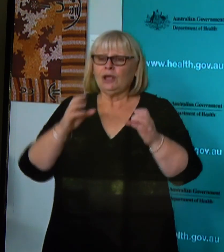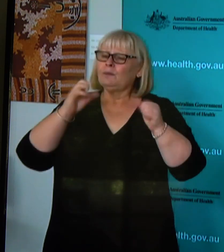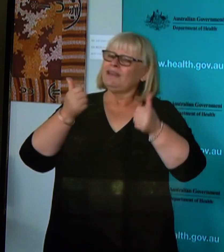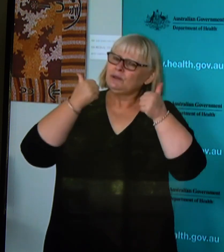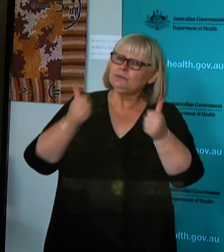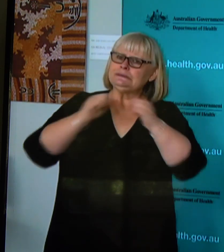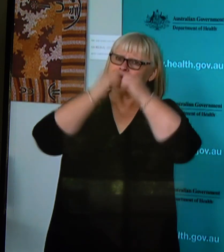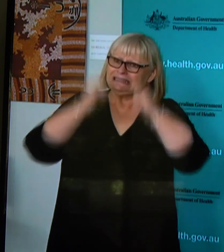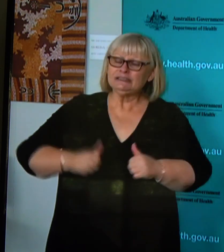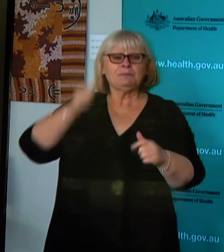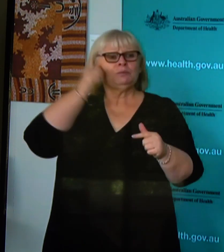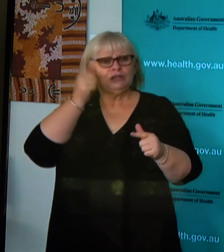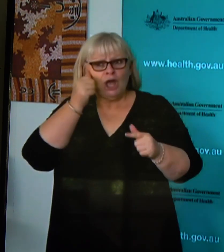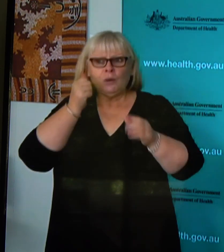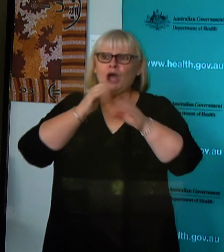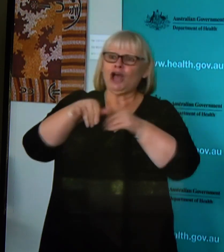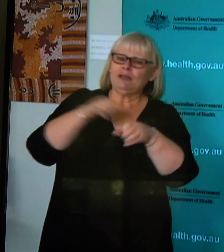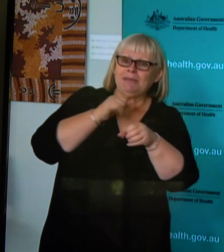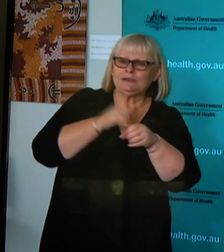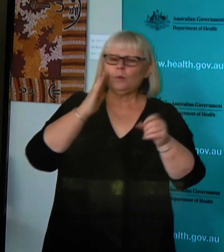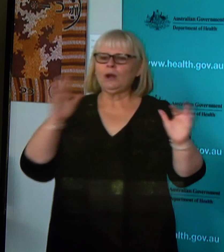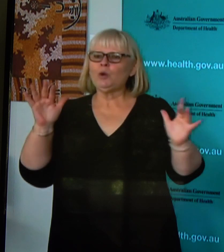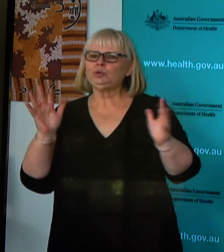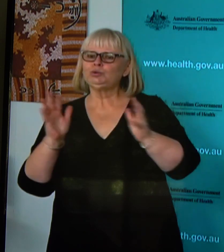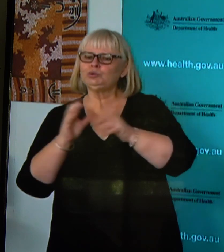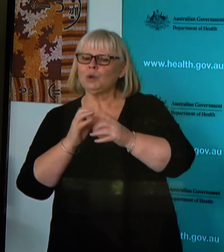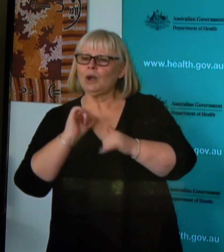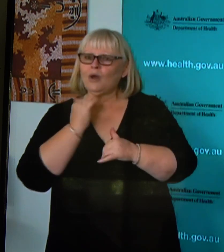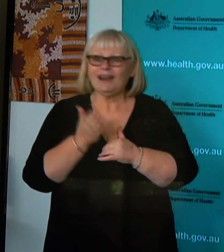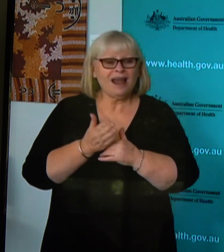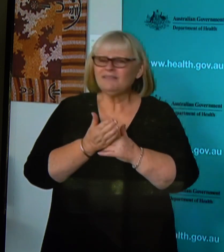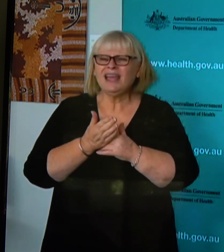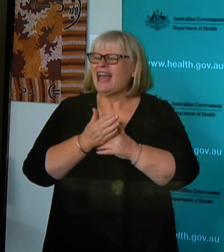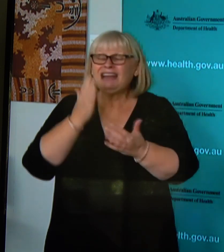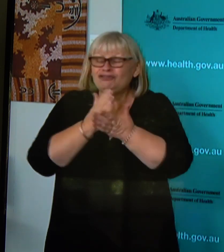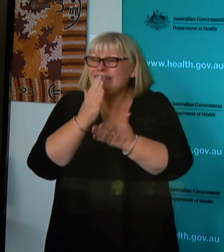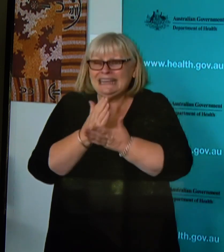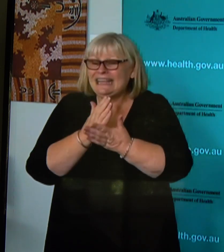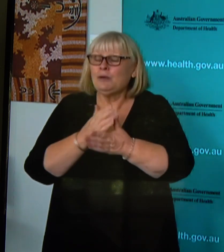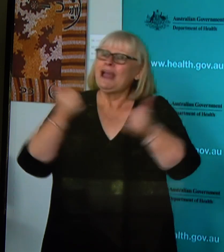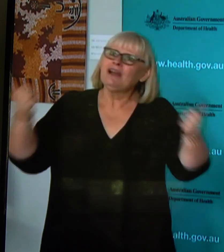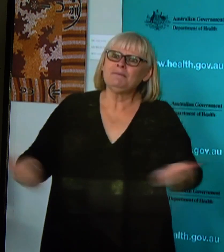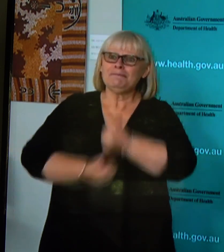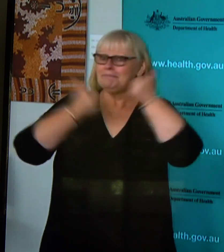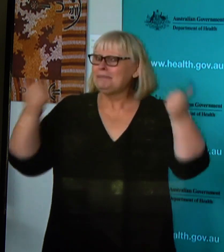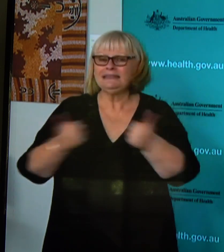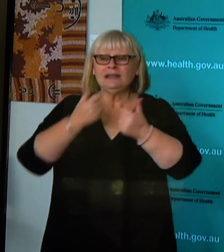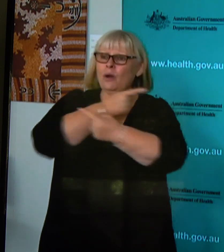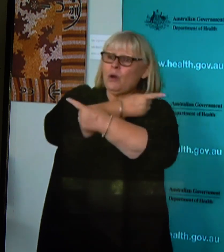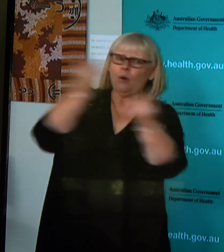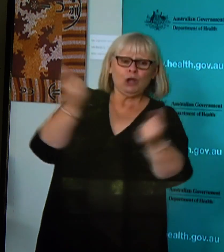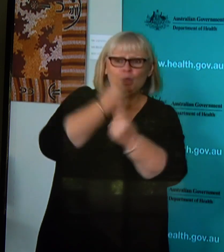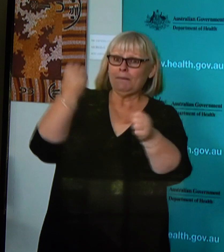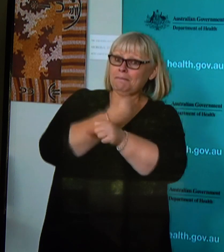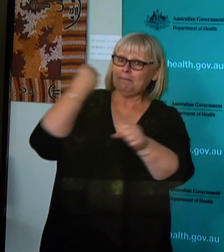good system of knowing about medicine shortages in Australia, and in fact it is incumbent on all medicine suppliers that